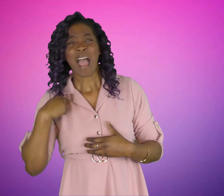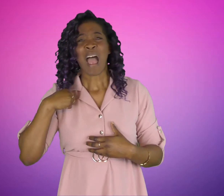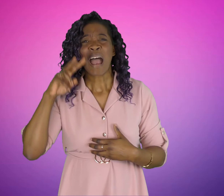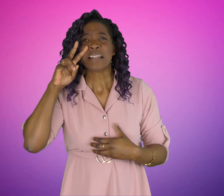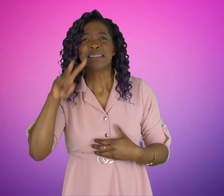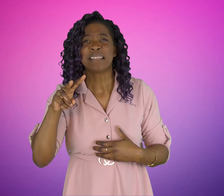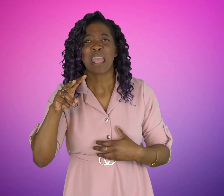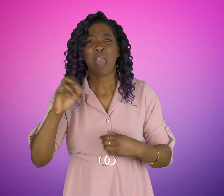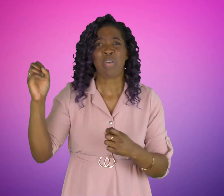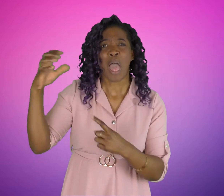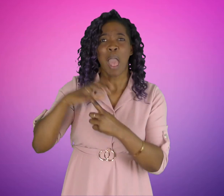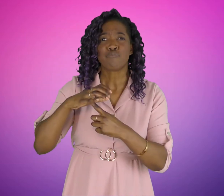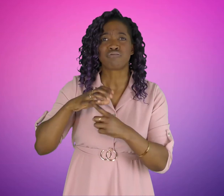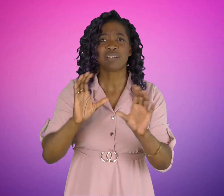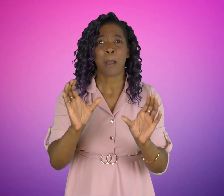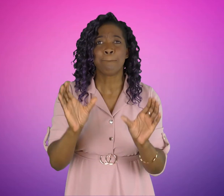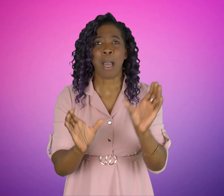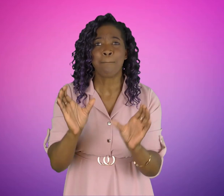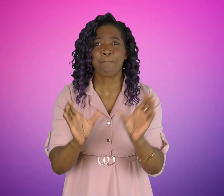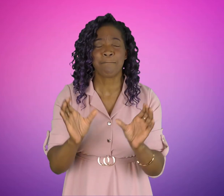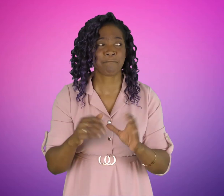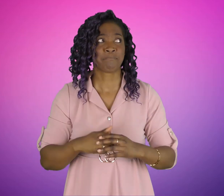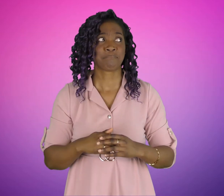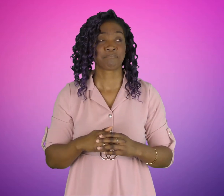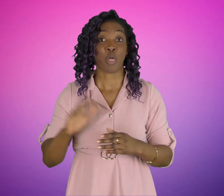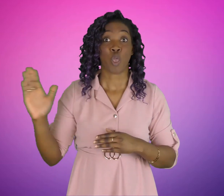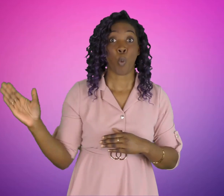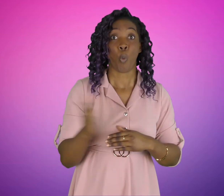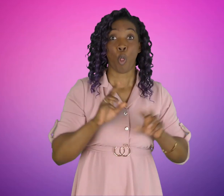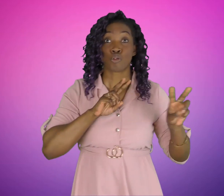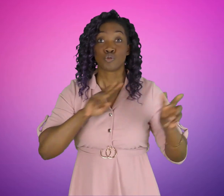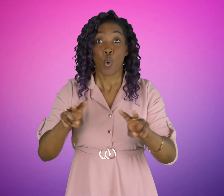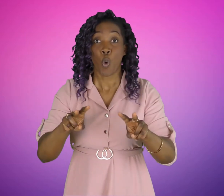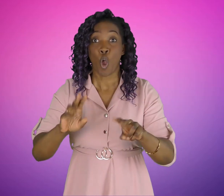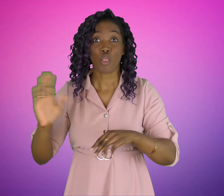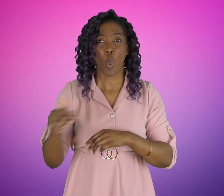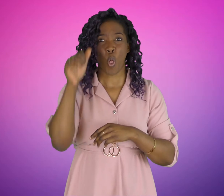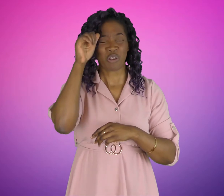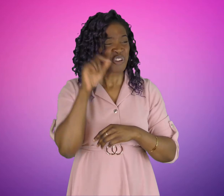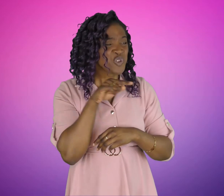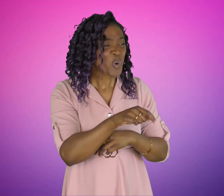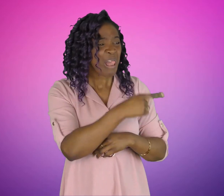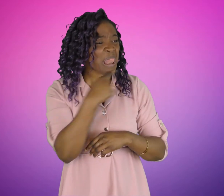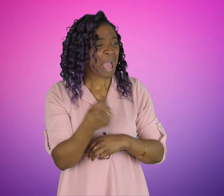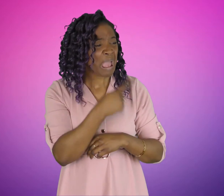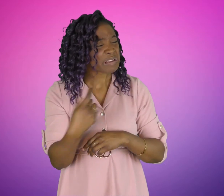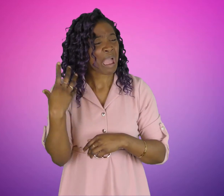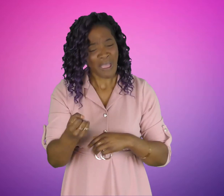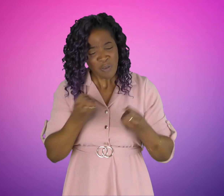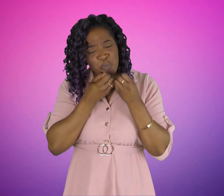the Emperor's bum. and they all saw. They all knew. Yes, every one. You're lying.